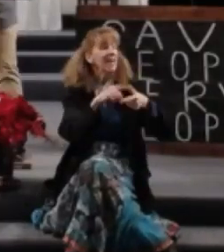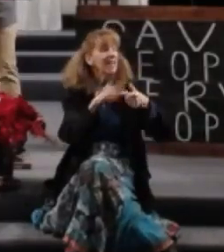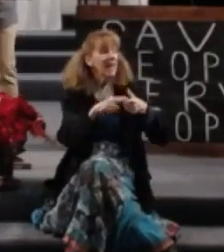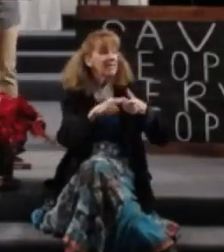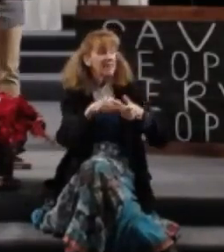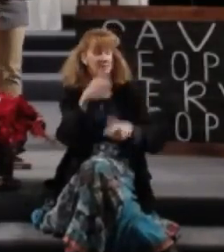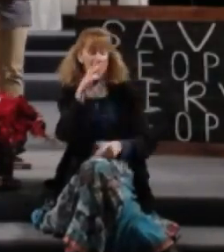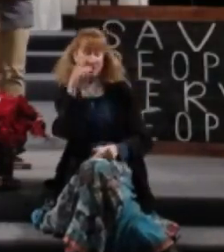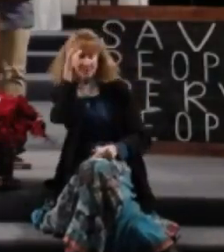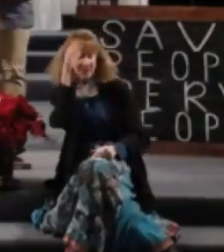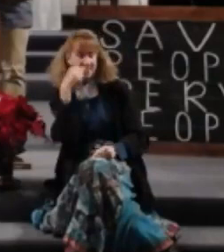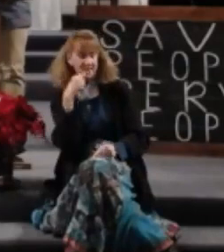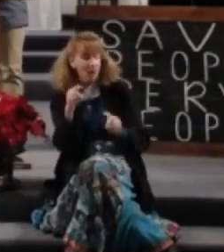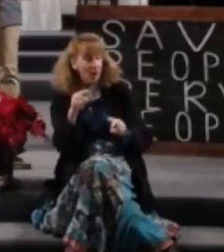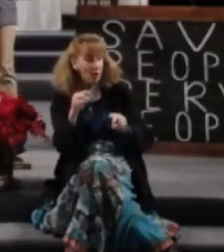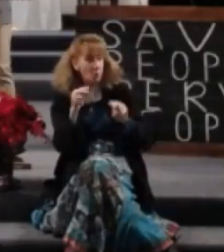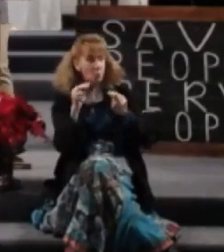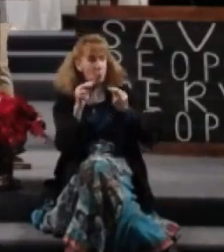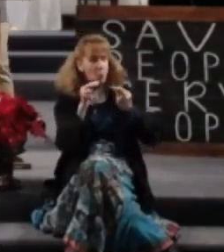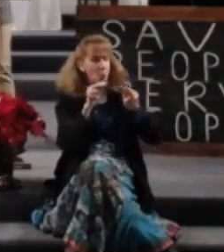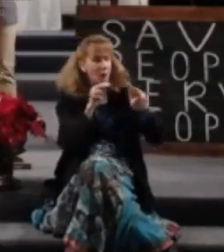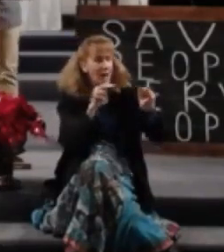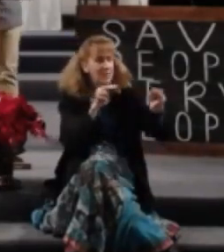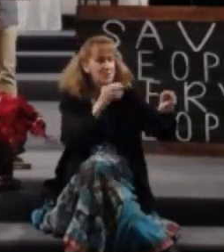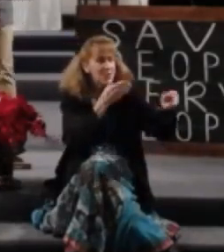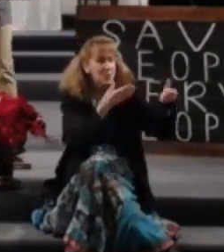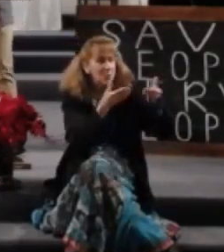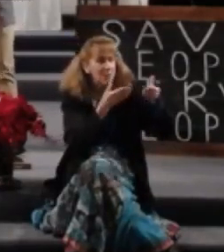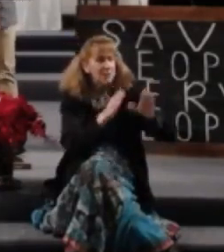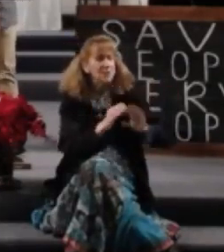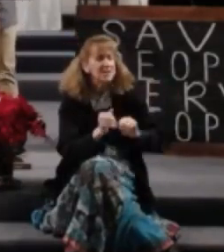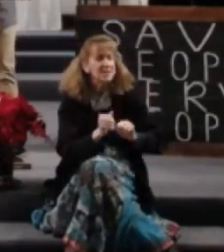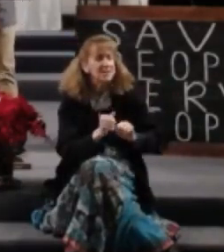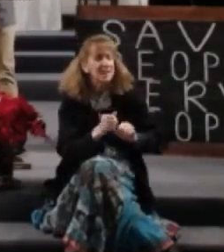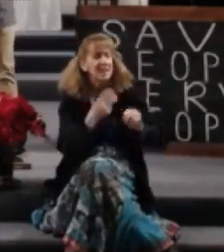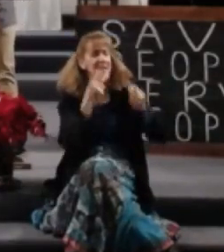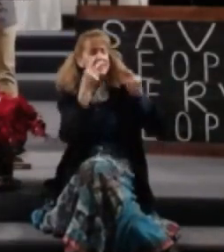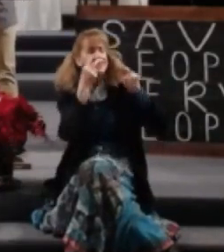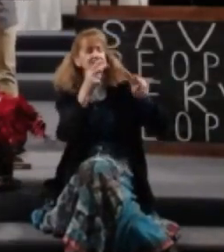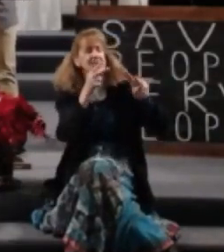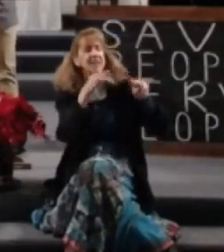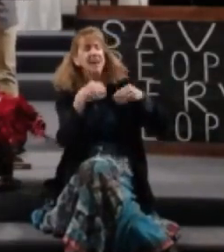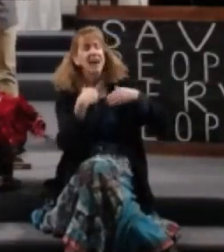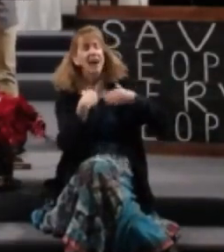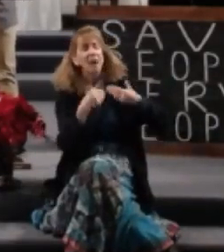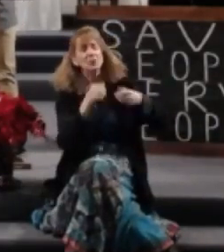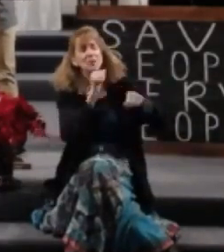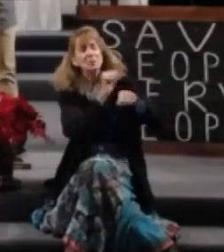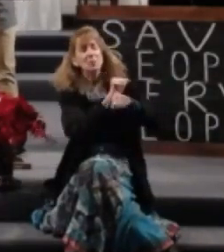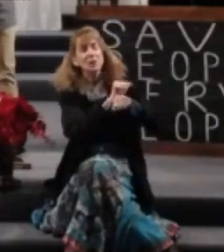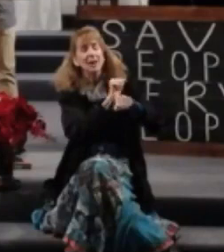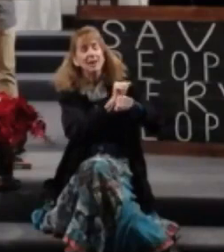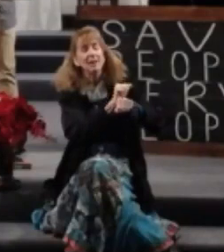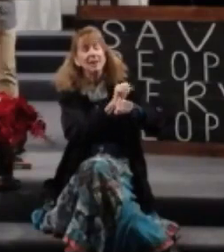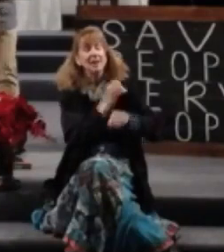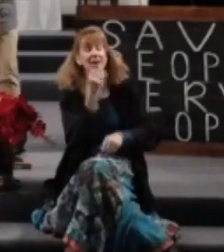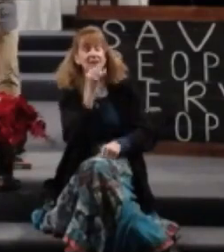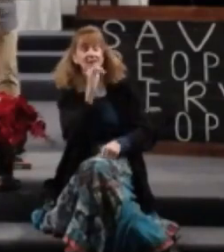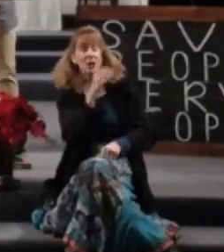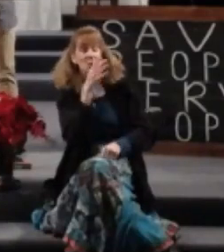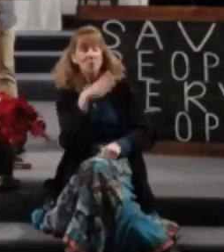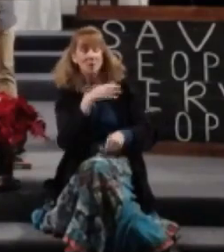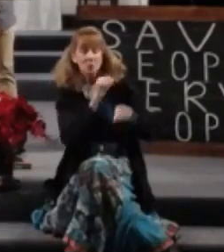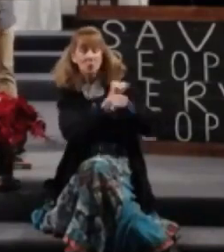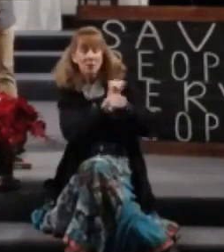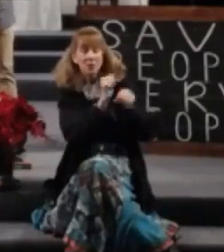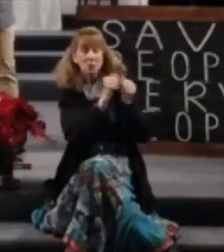them, let's watch the waitress and see what kind of worker she is. See if you think that she is working with all of her